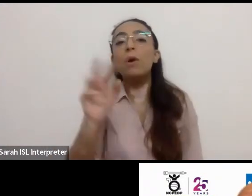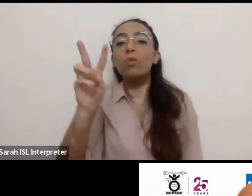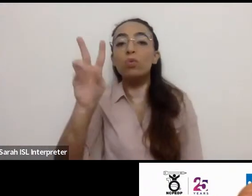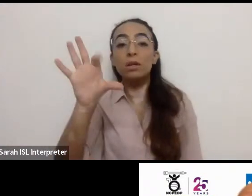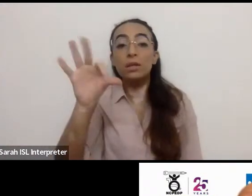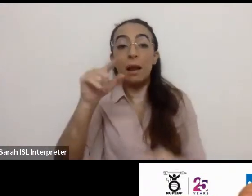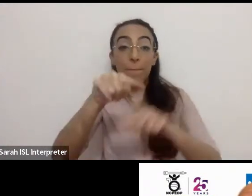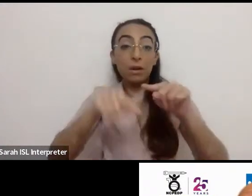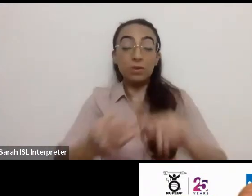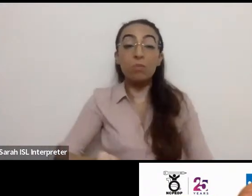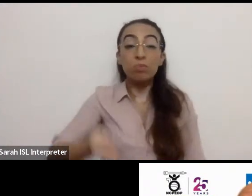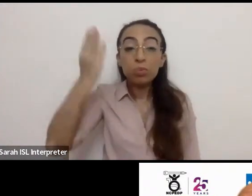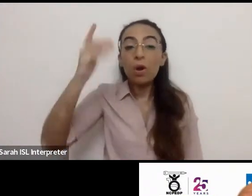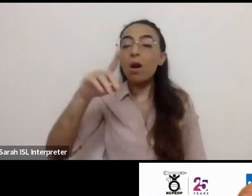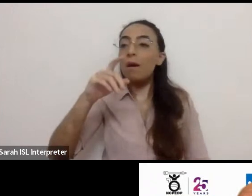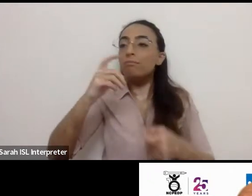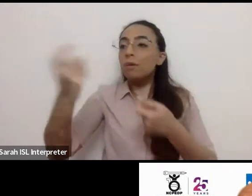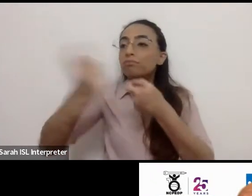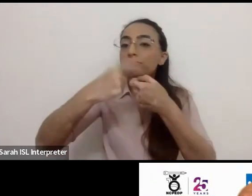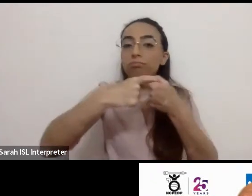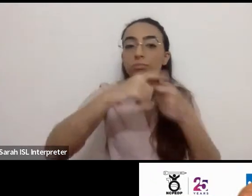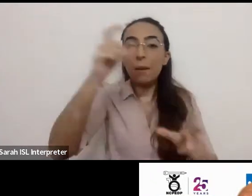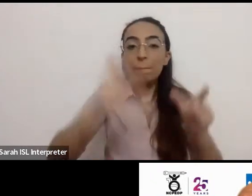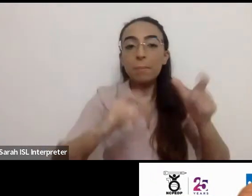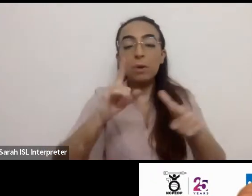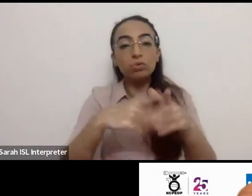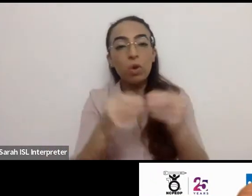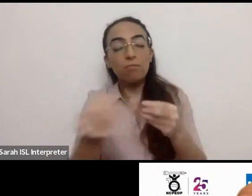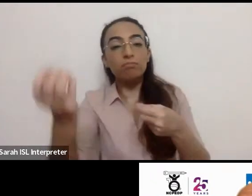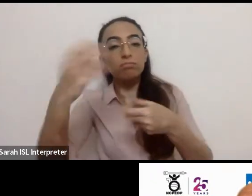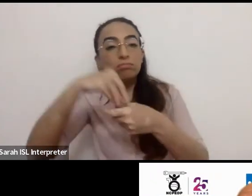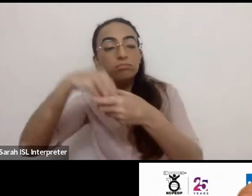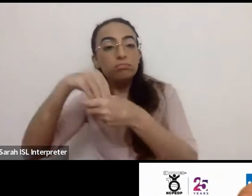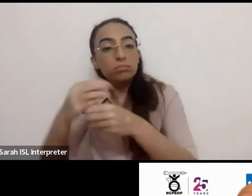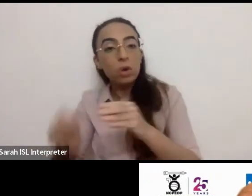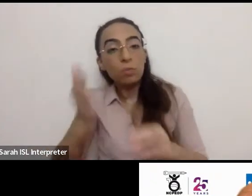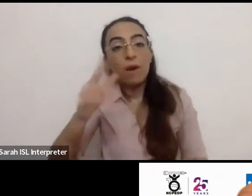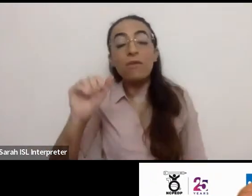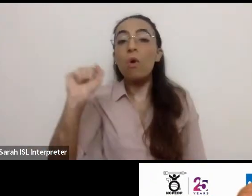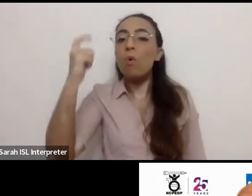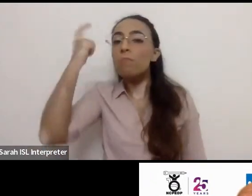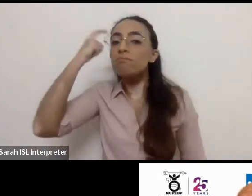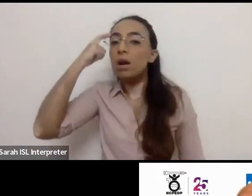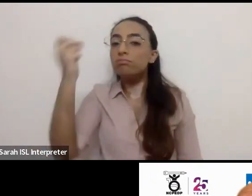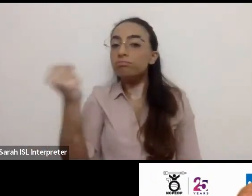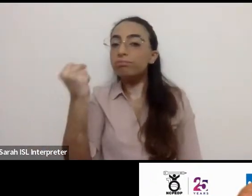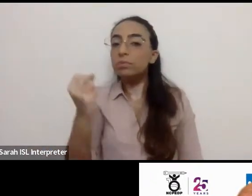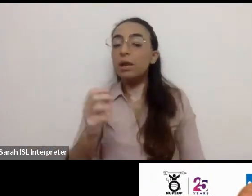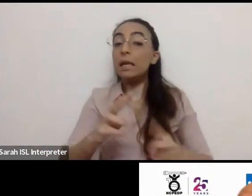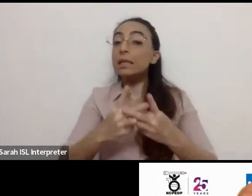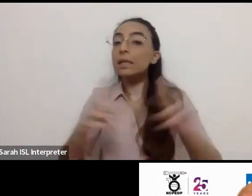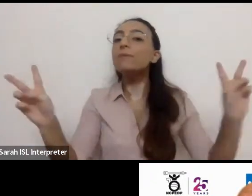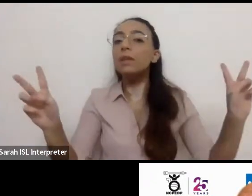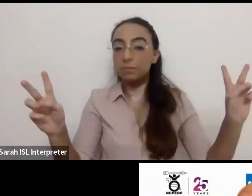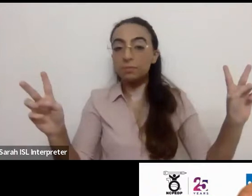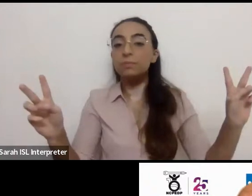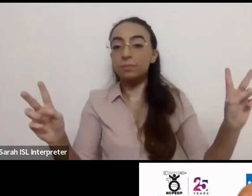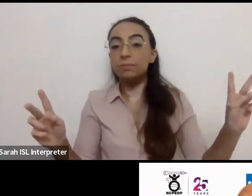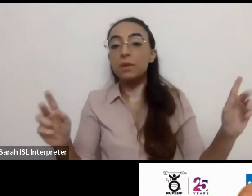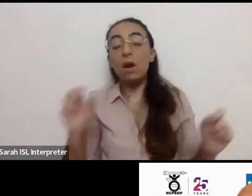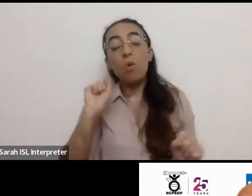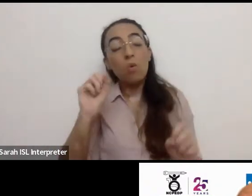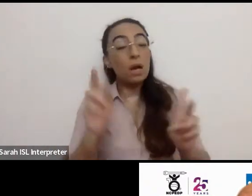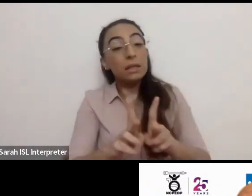joining us from campus, I find the mind space and the mindset of the younger generation very different on just issues of relevance